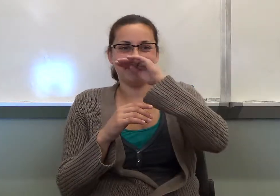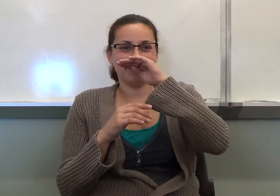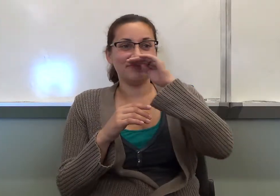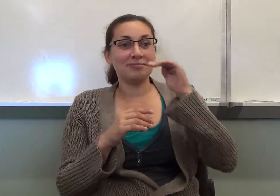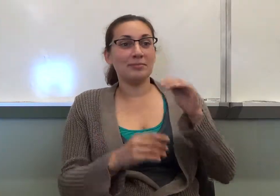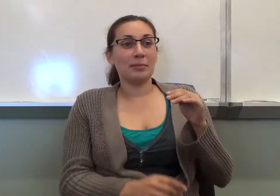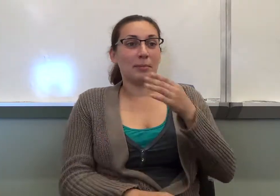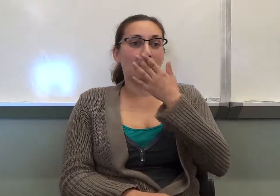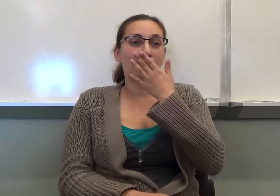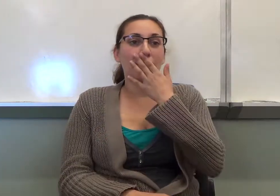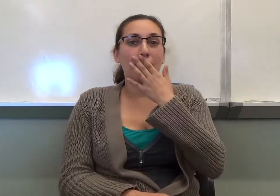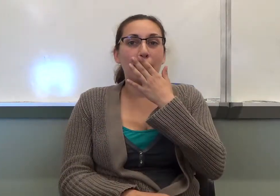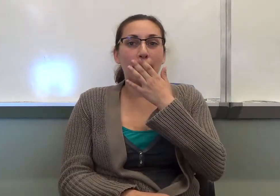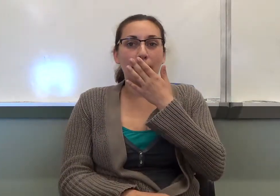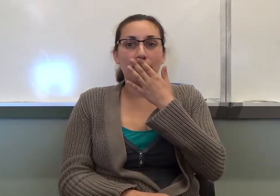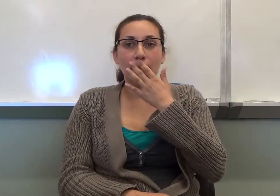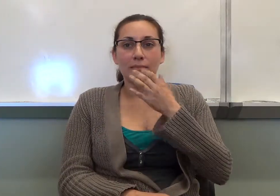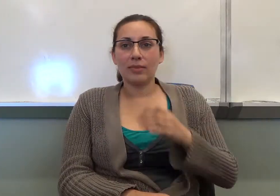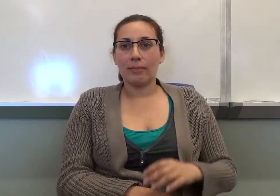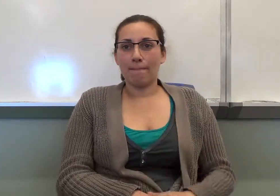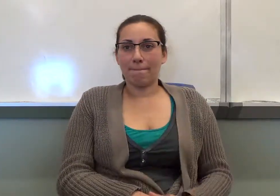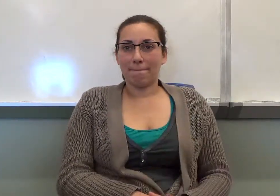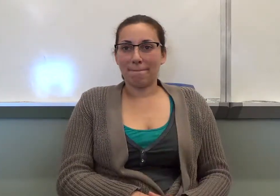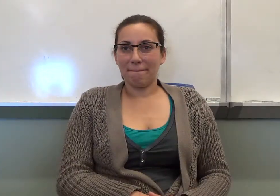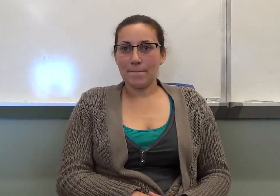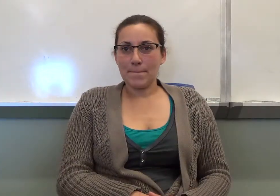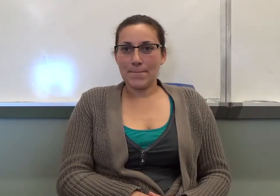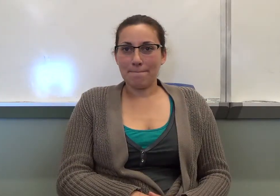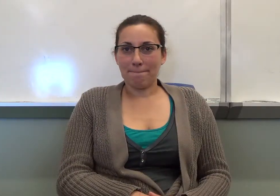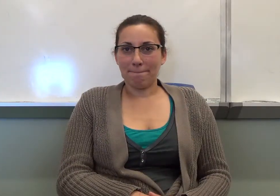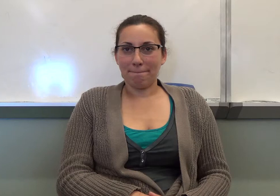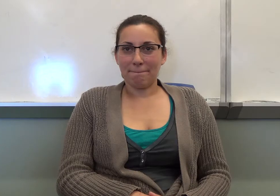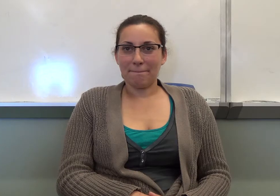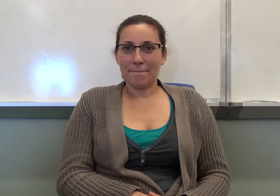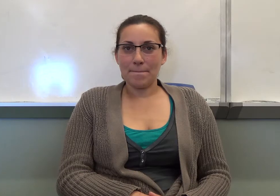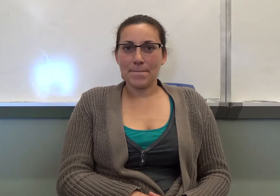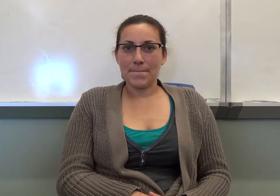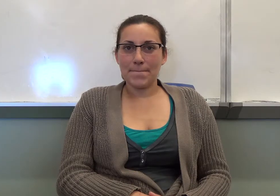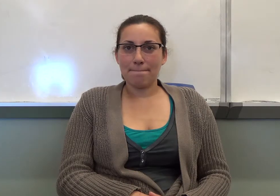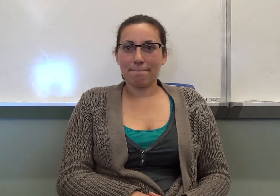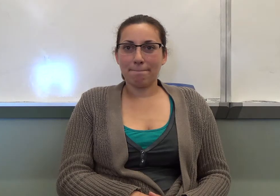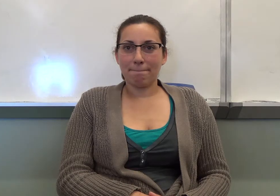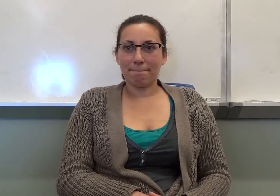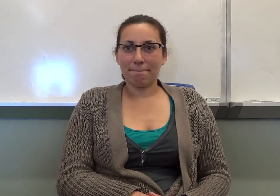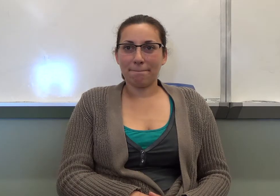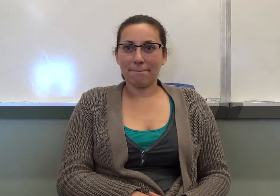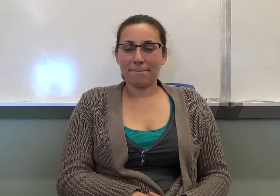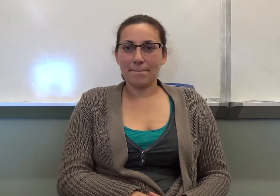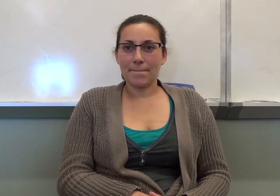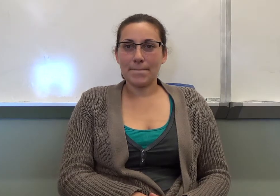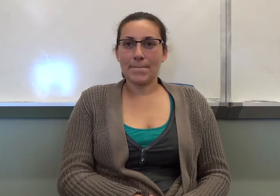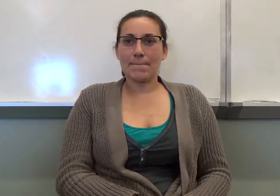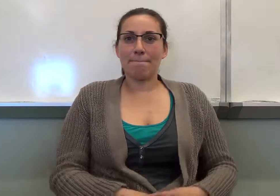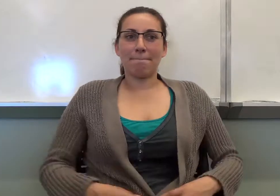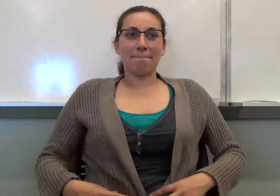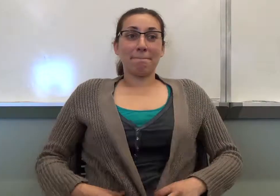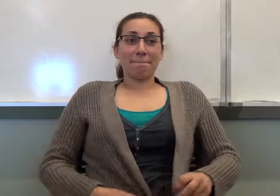a bumpy top on it, you know. So what you have to really think of is, suppose I cut my pieces of pie smaller and smaller and